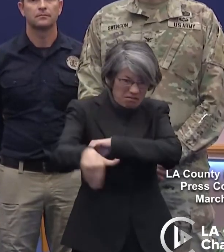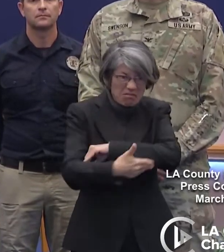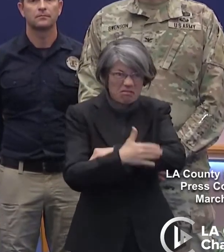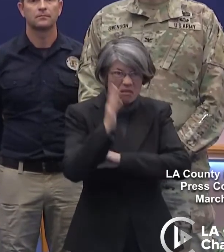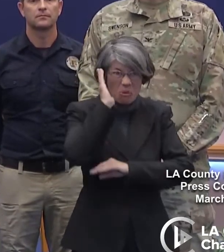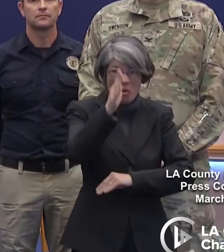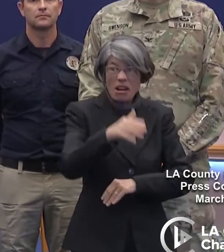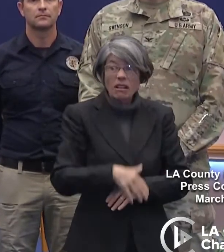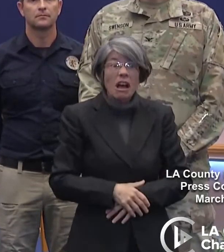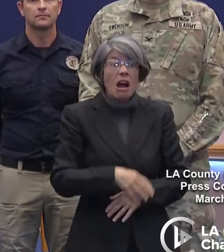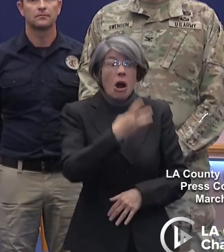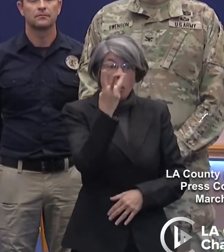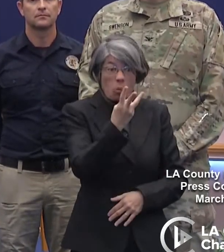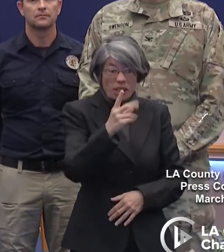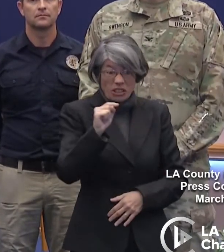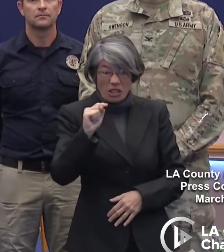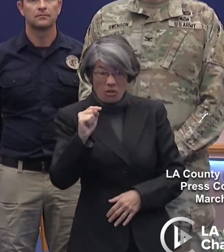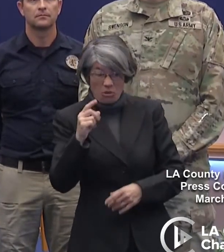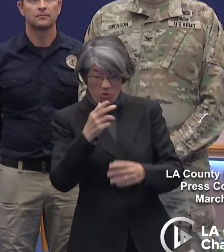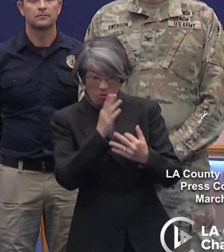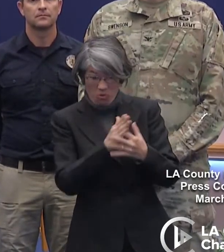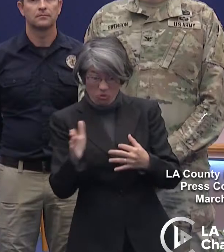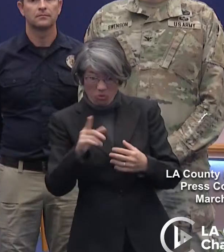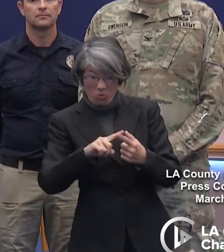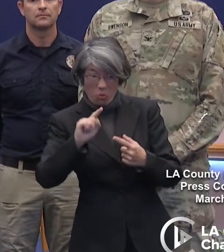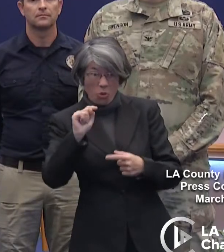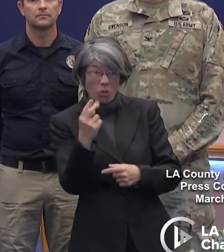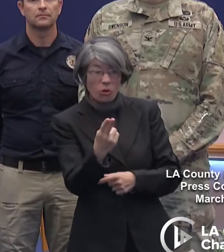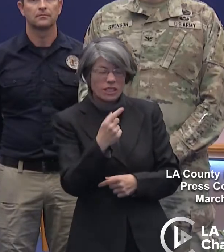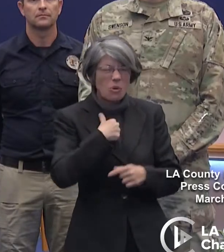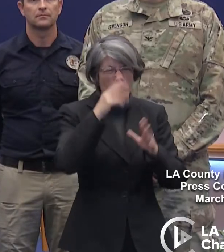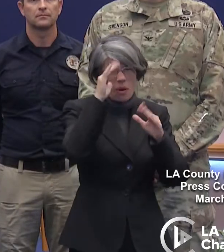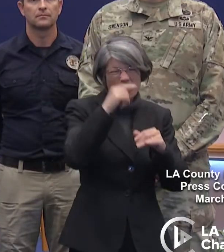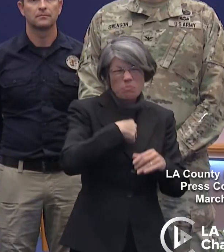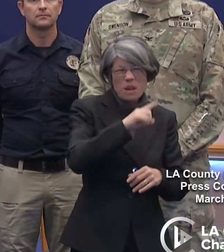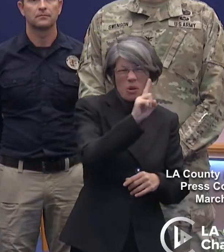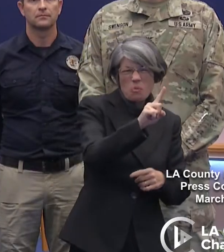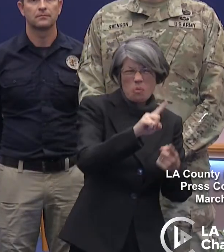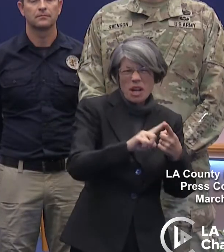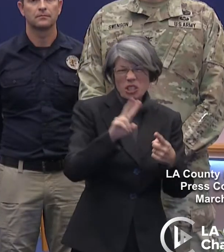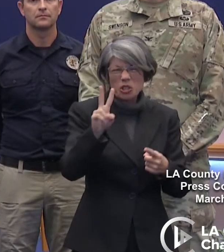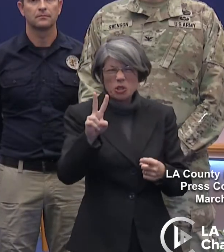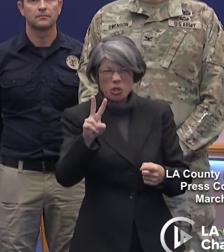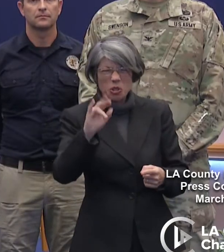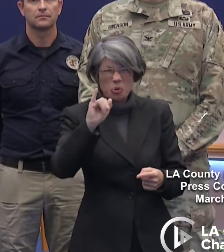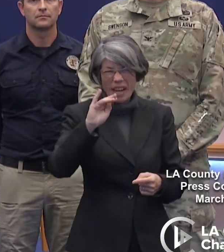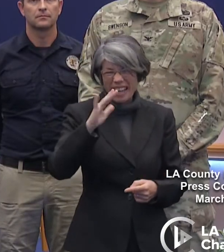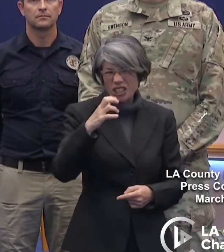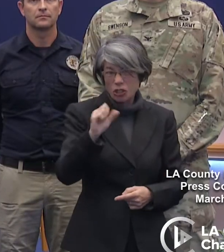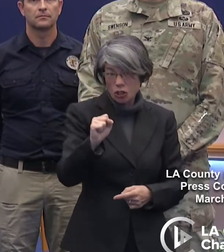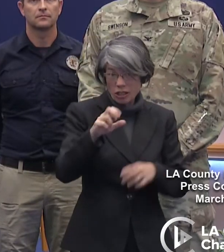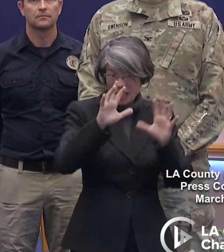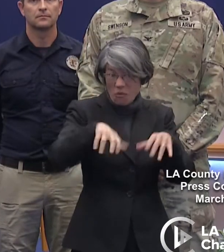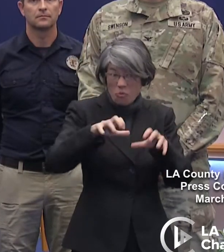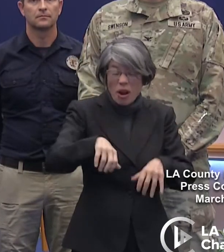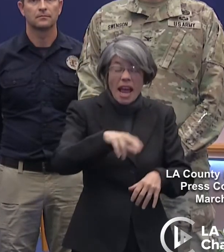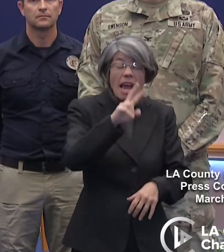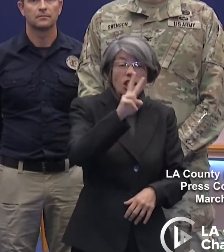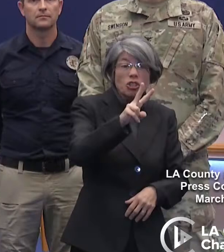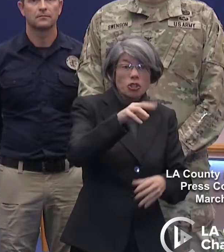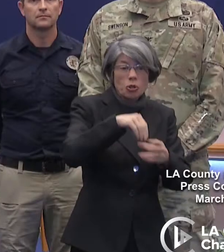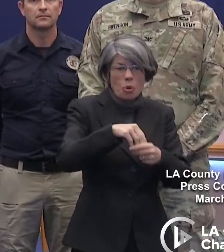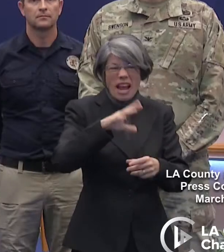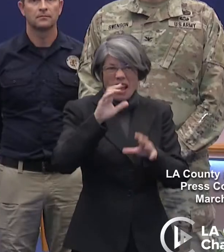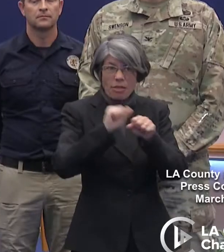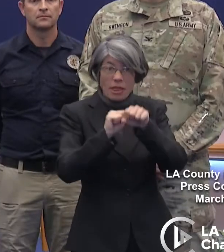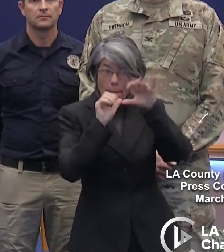The rainfall Wednesday through Thursday evening, we expect 1 to 2 inches for coast and valley areas, 2 to 4 inches in the